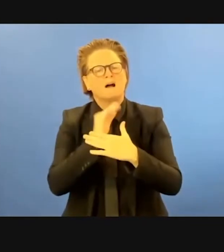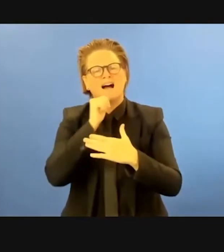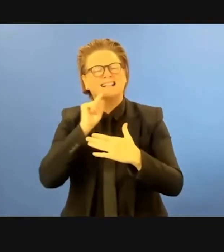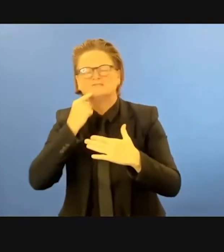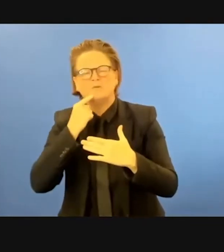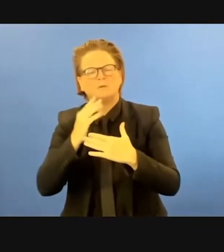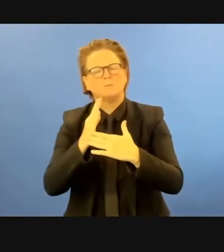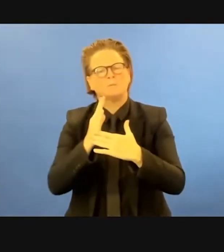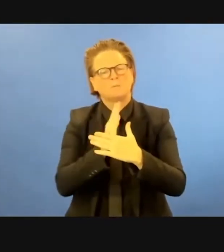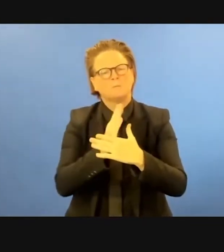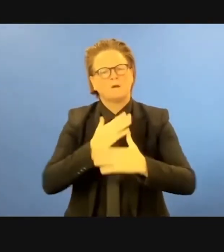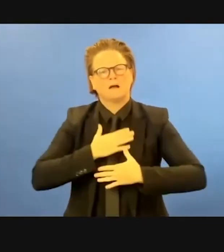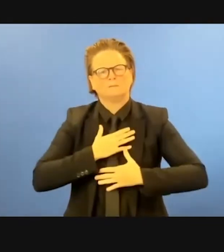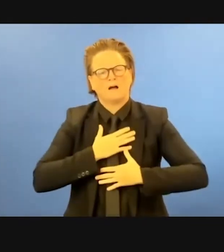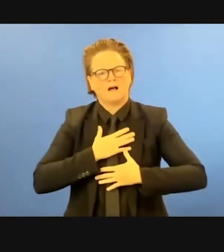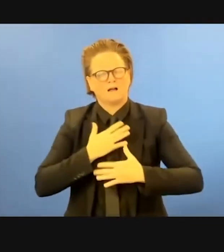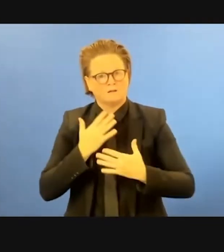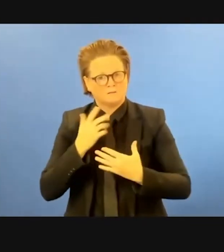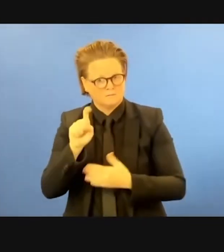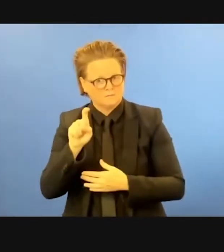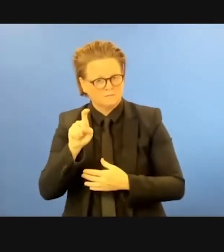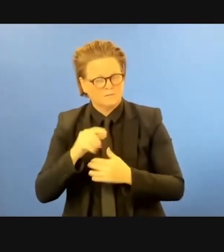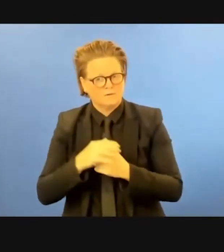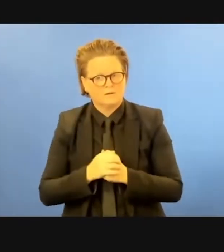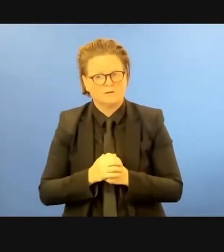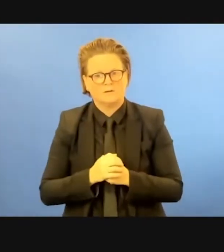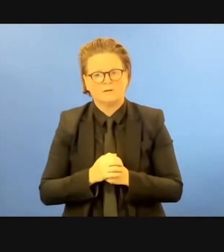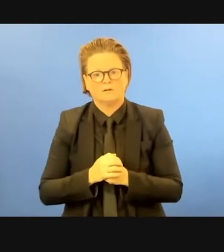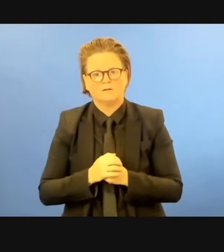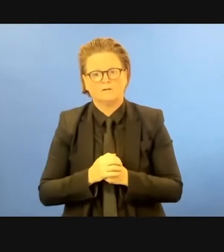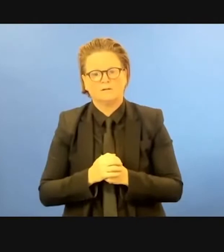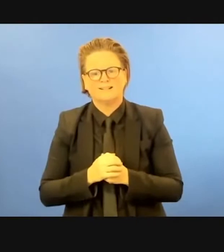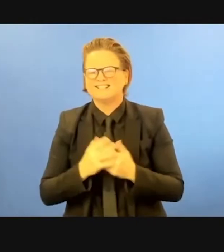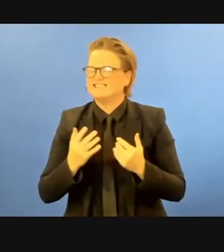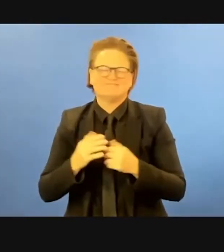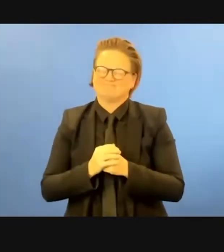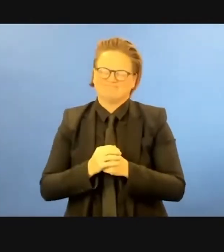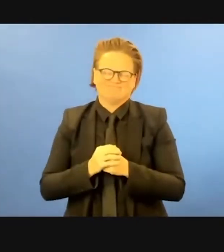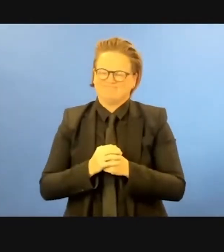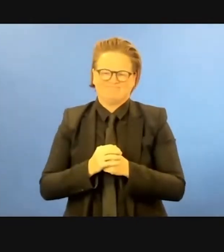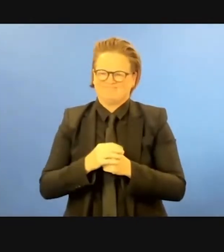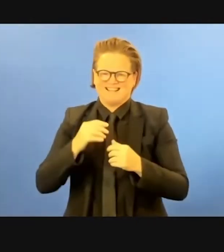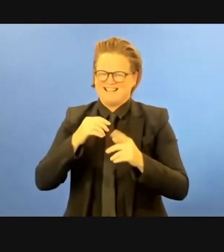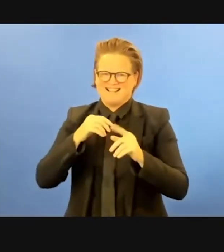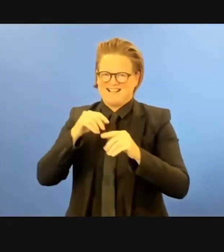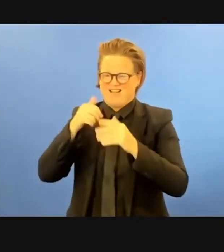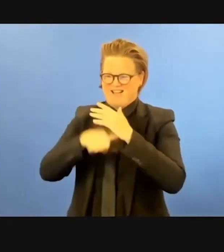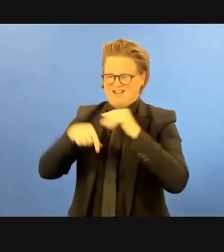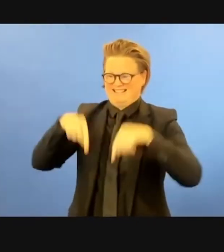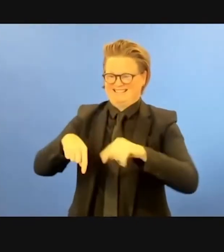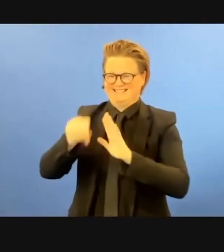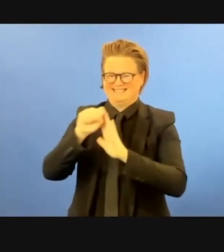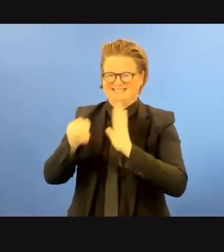old. At this time, asthma is not included under the state's current eligibility guidelines.